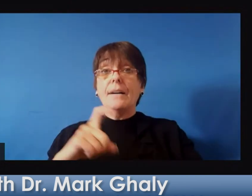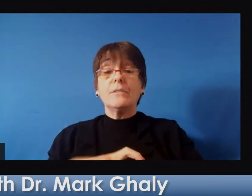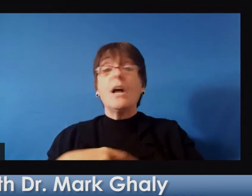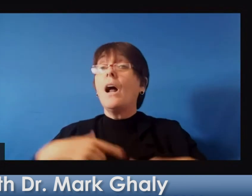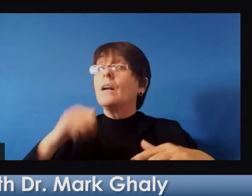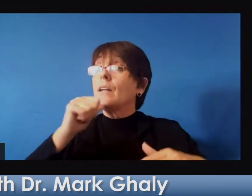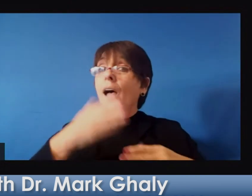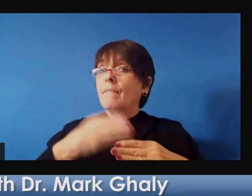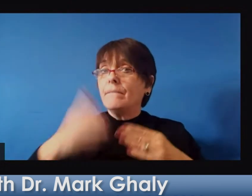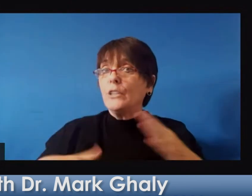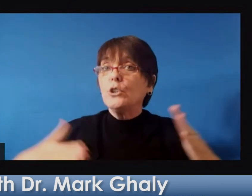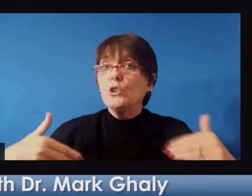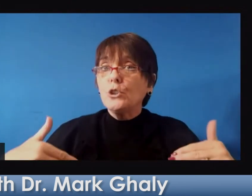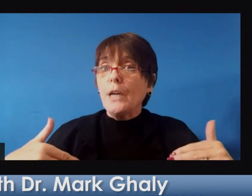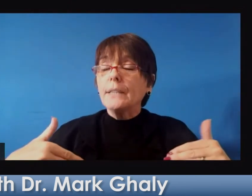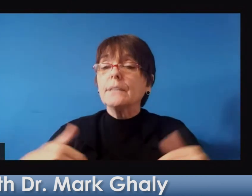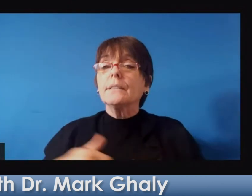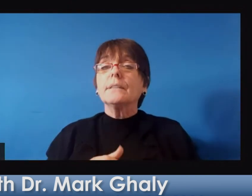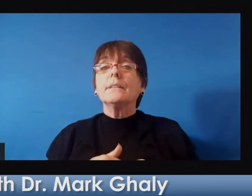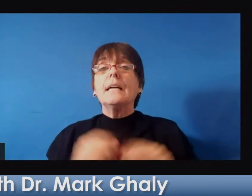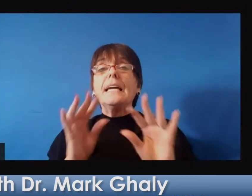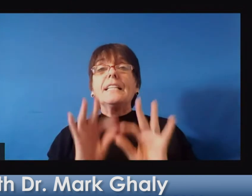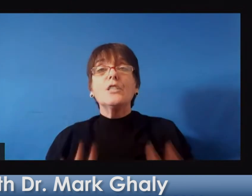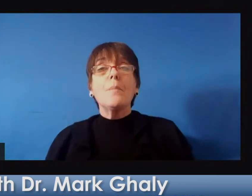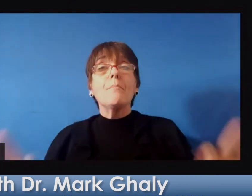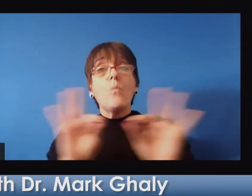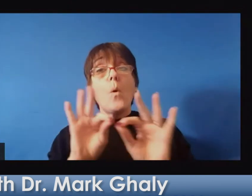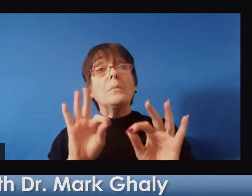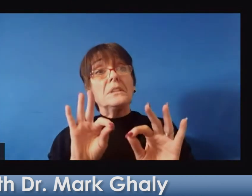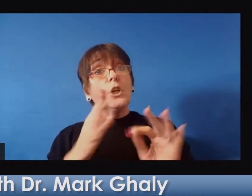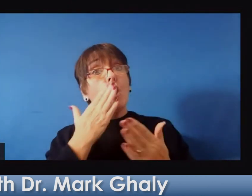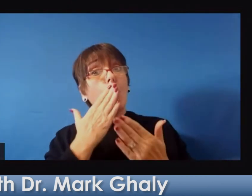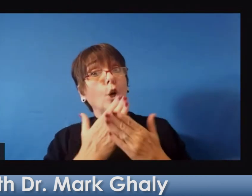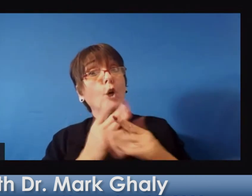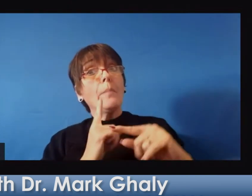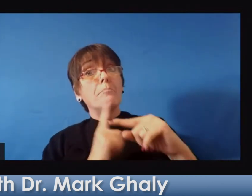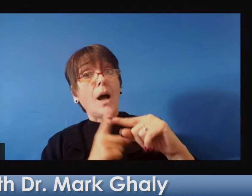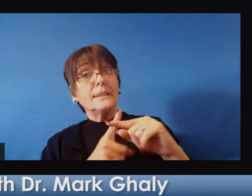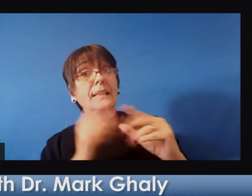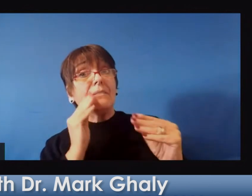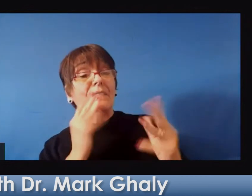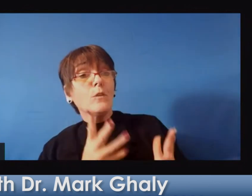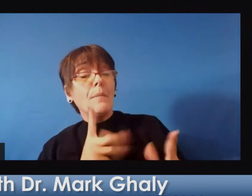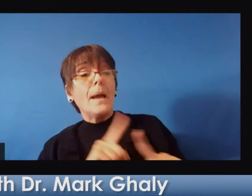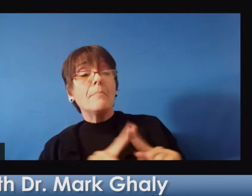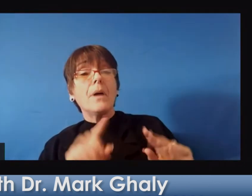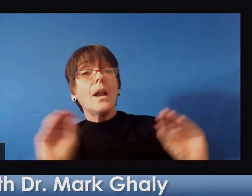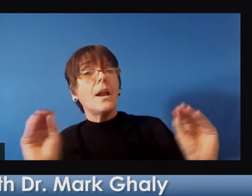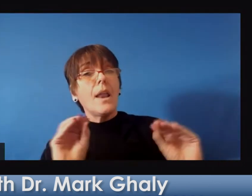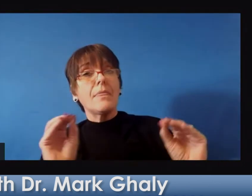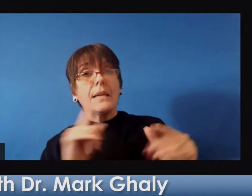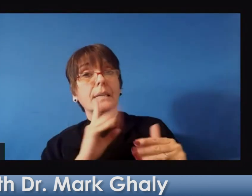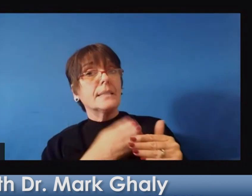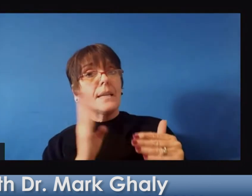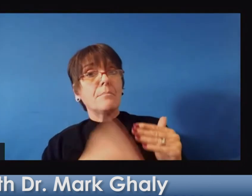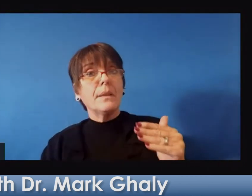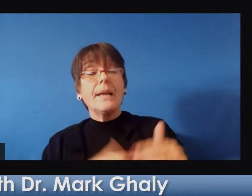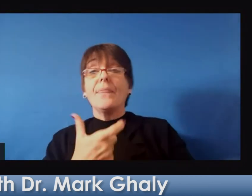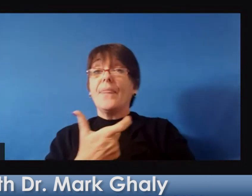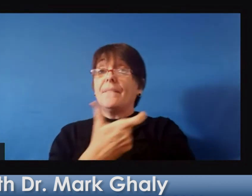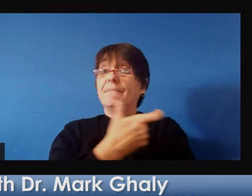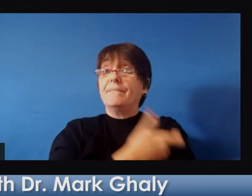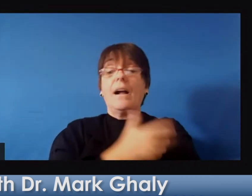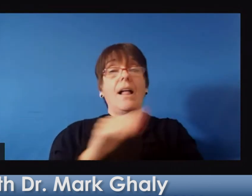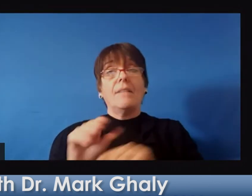yet. The public saw important, promising information yesterday, but nothing is complete. The vaccine has not been